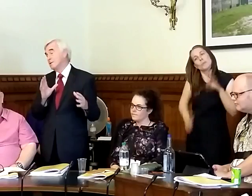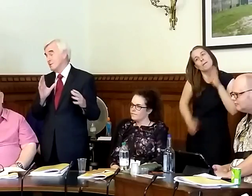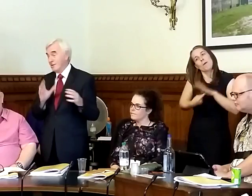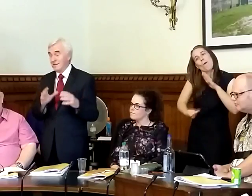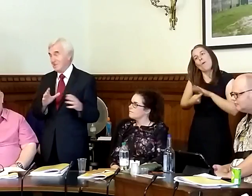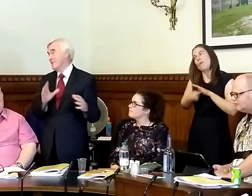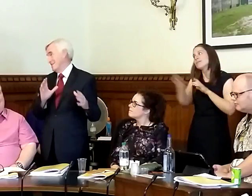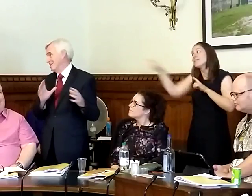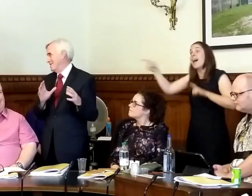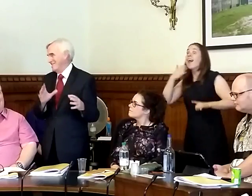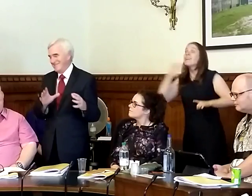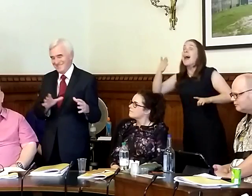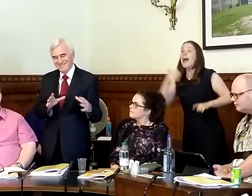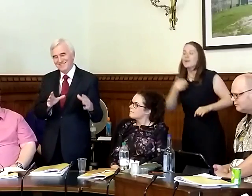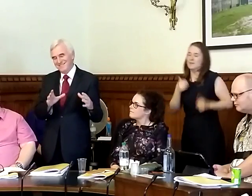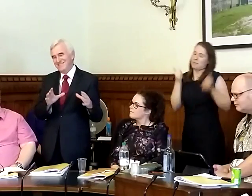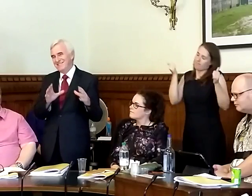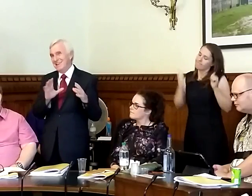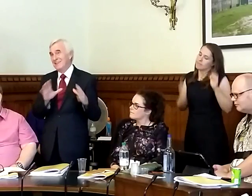thanks for